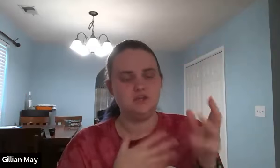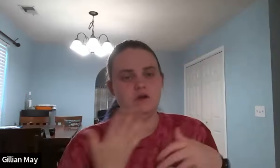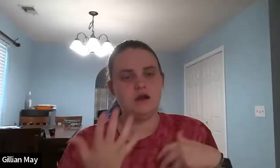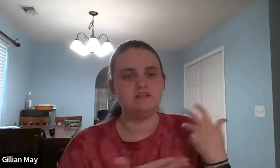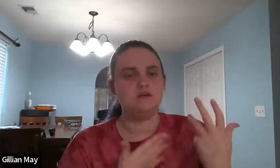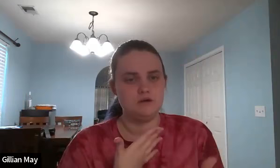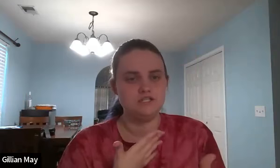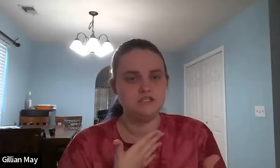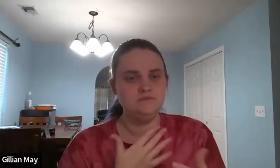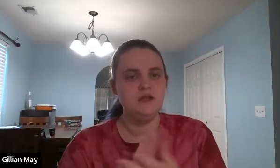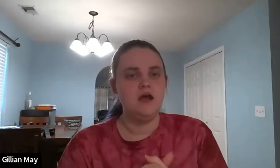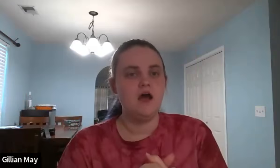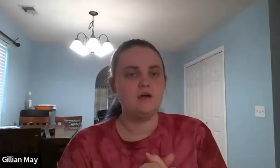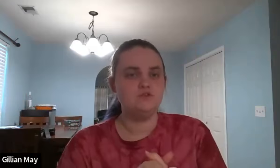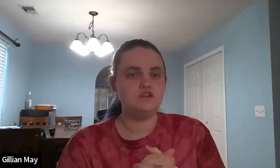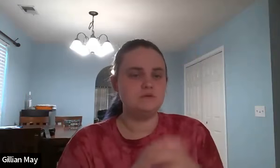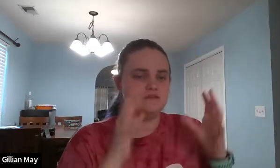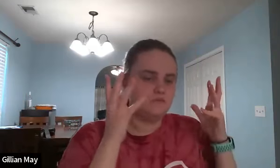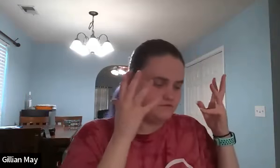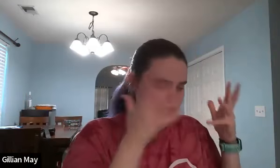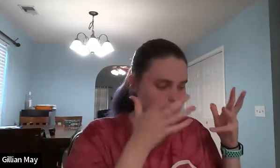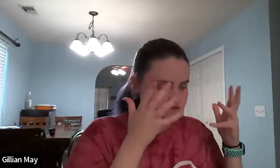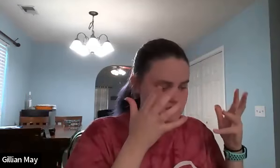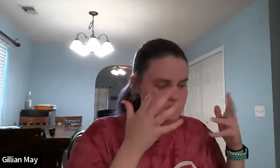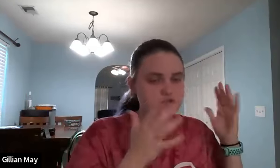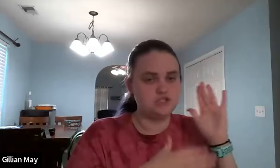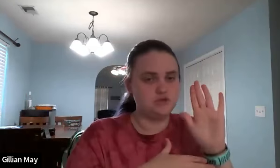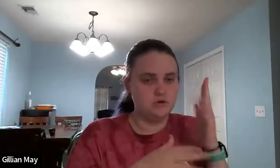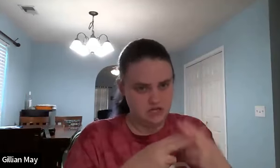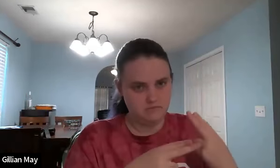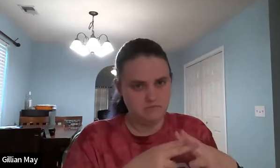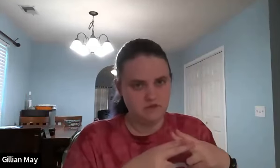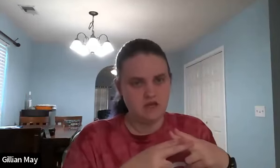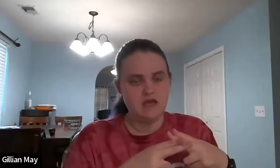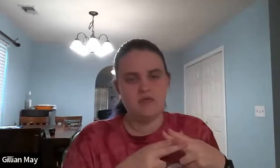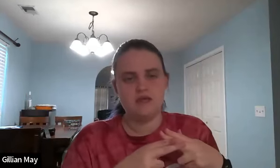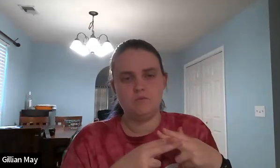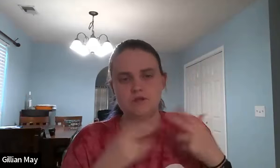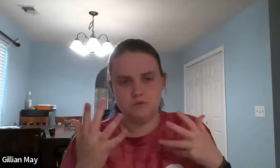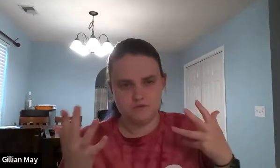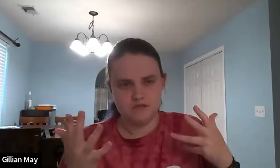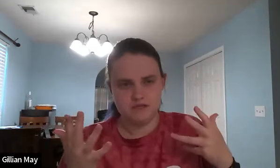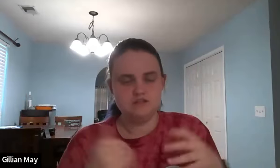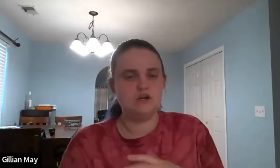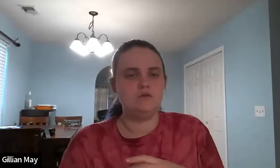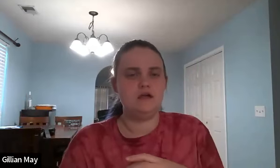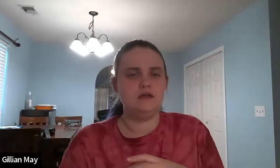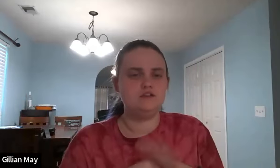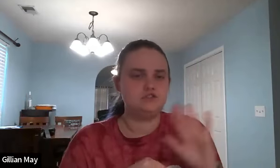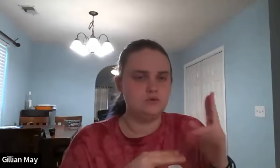you are asking a question. You start with like the main focus of the subject, which is your name, and then what you want with it, you know, like is your,